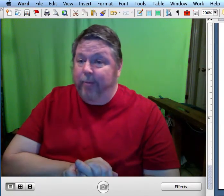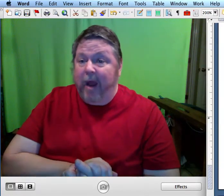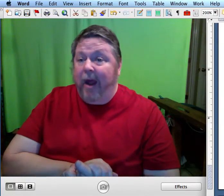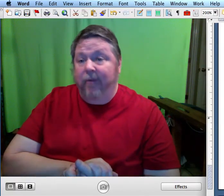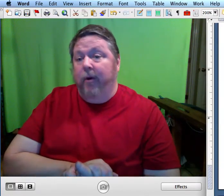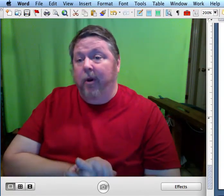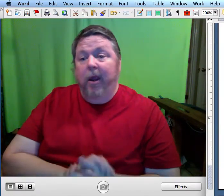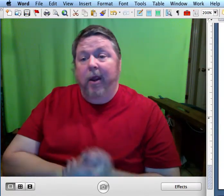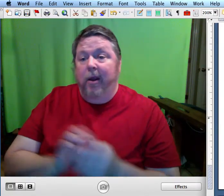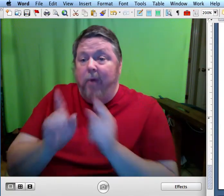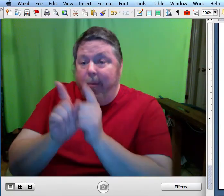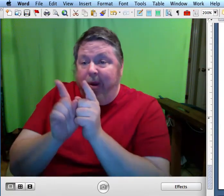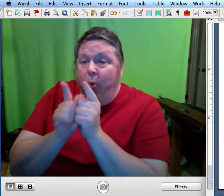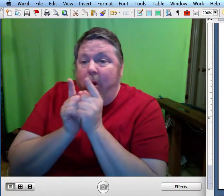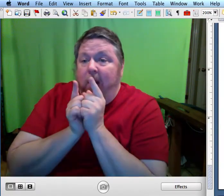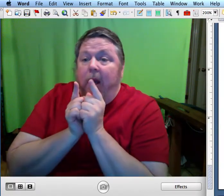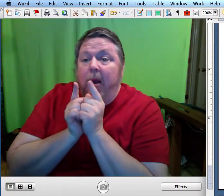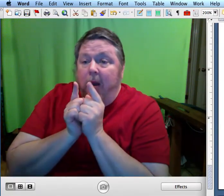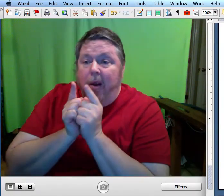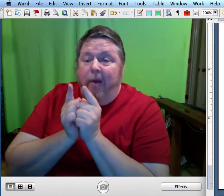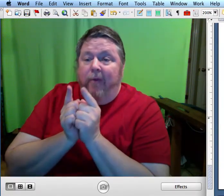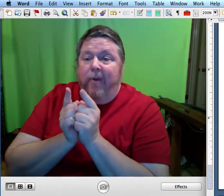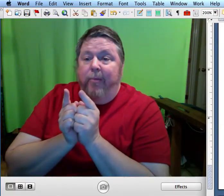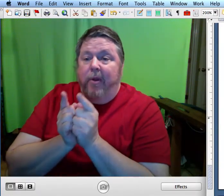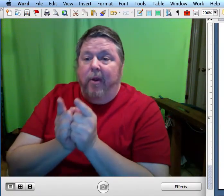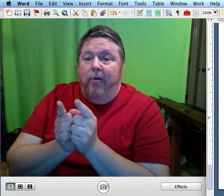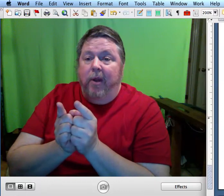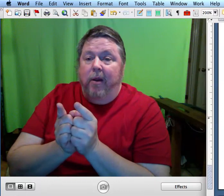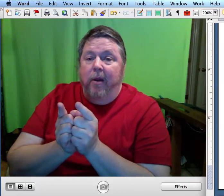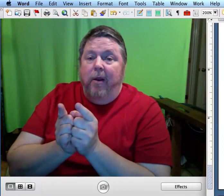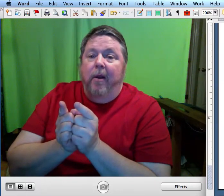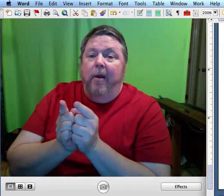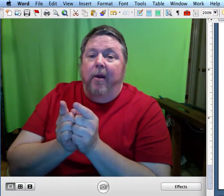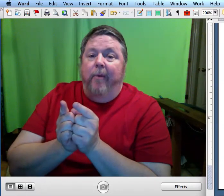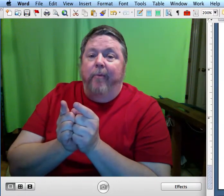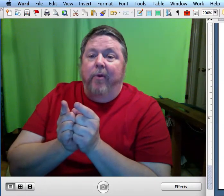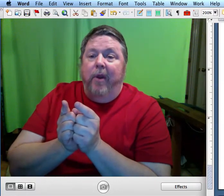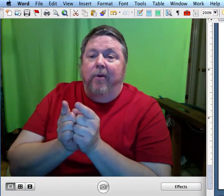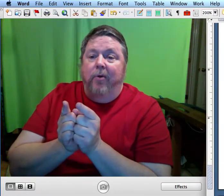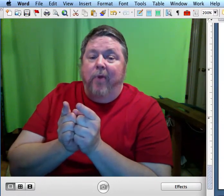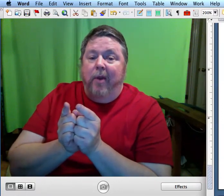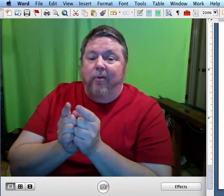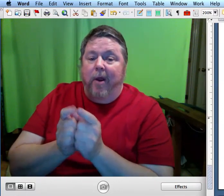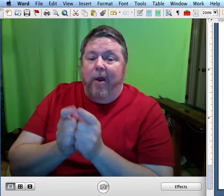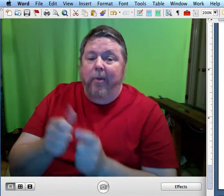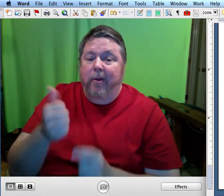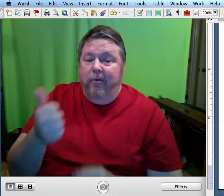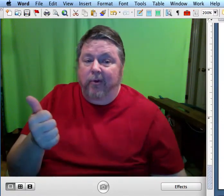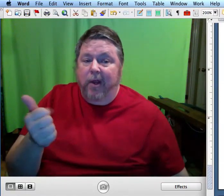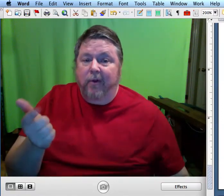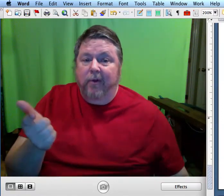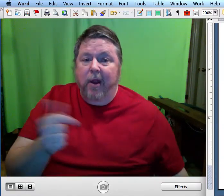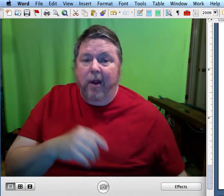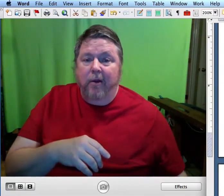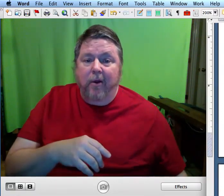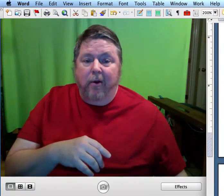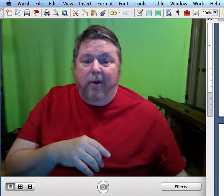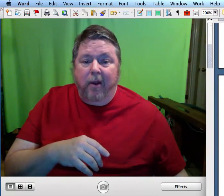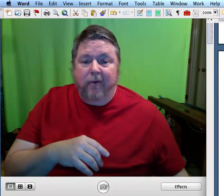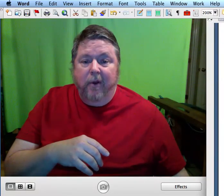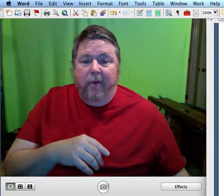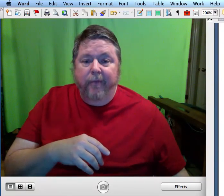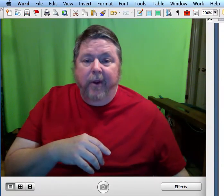deep dive here and pick 1 minute of something that you did. But you need to transcribe the source text and the